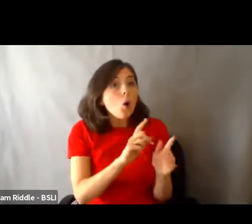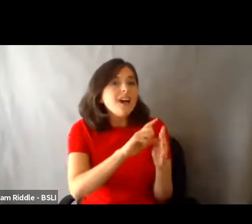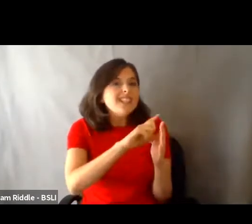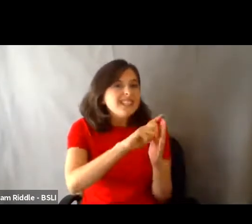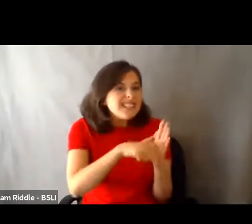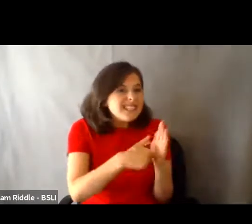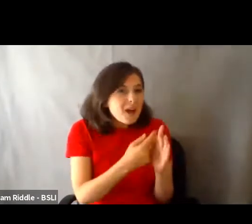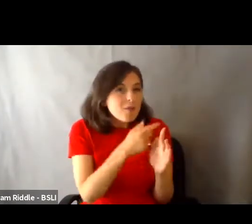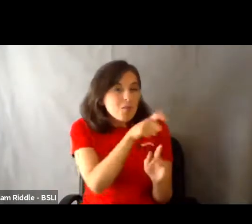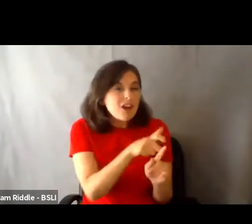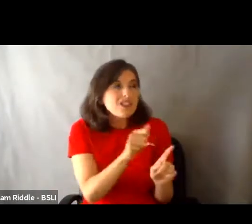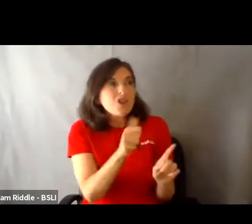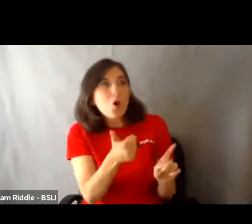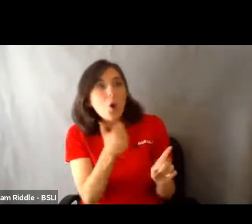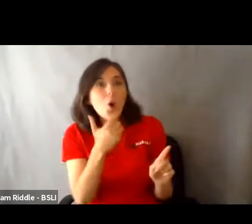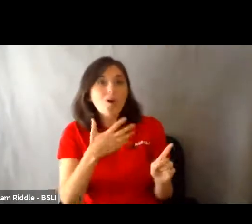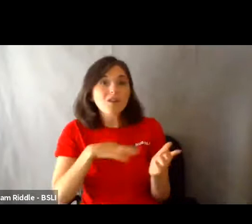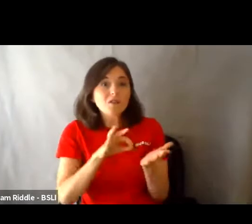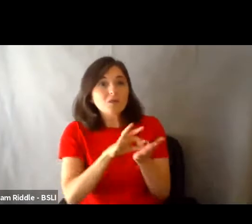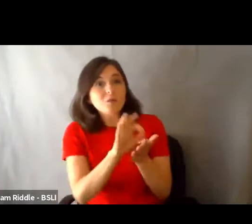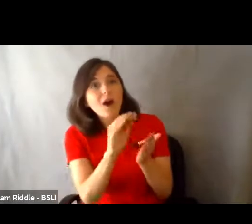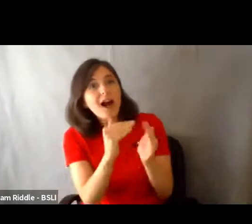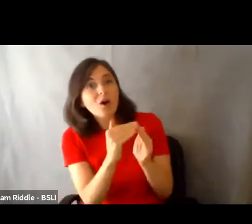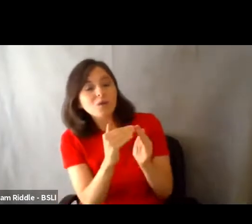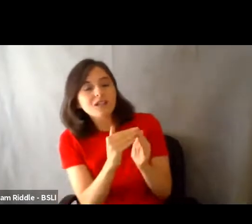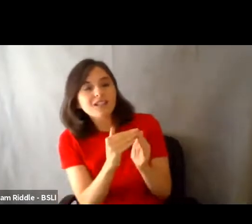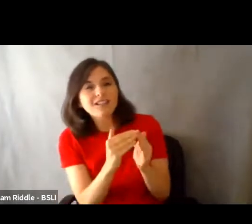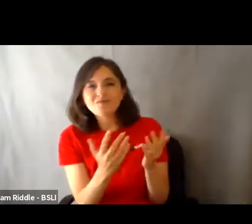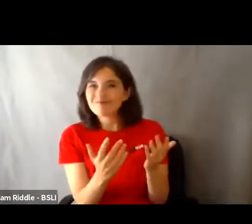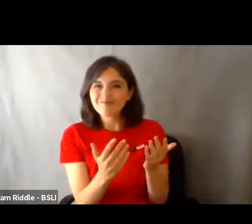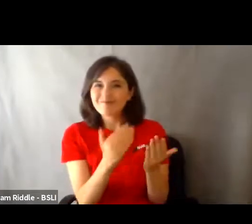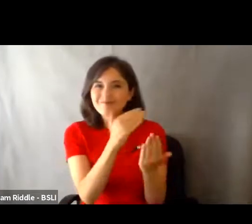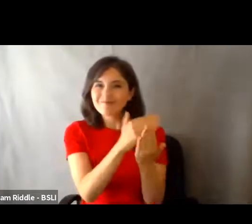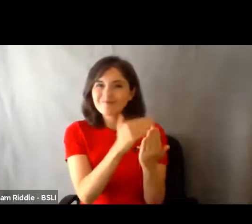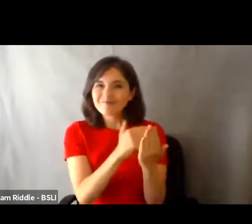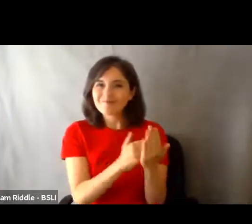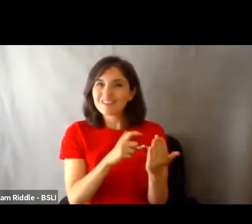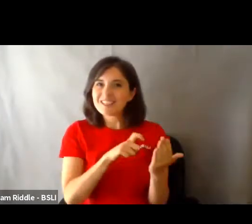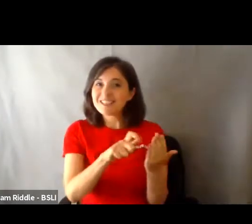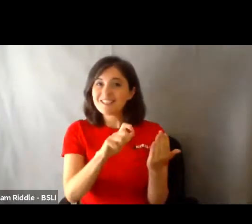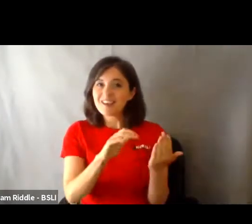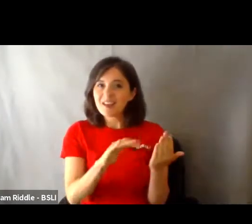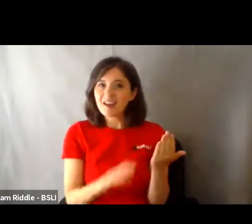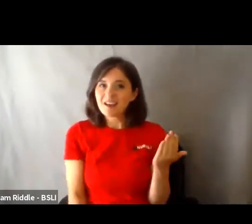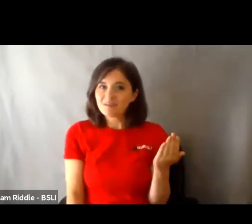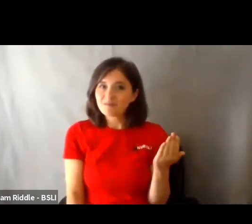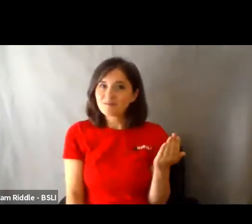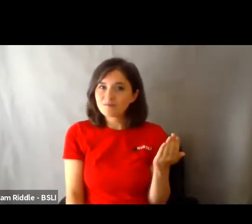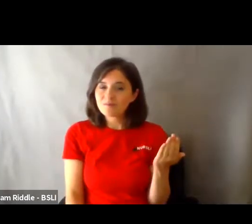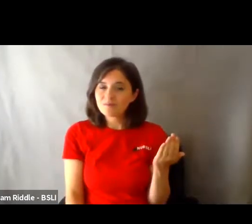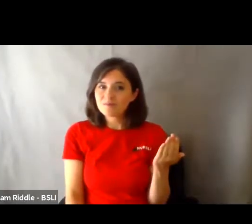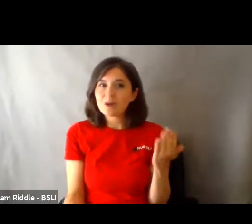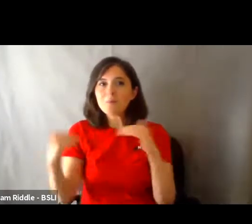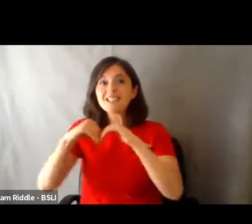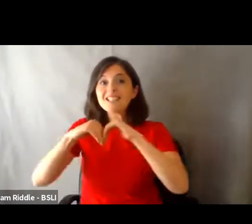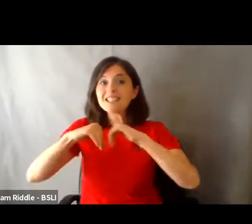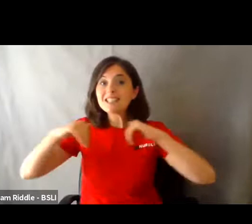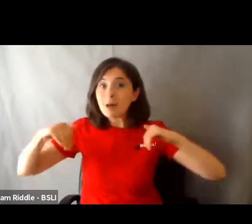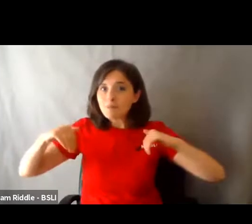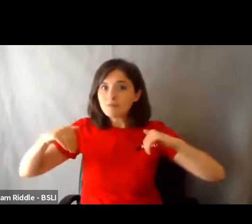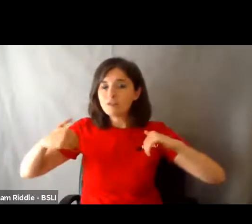really, what's presented to us is a situation in which that conditionality remains, in which it's separated off from support